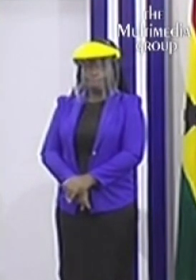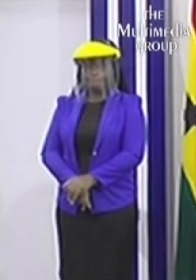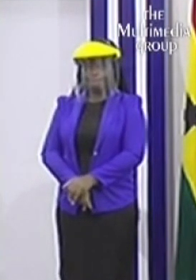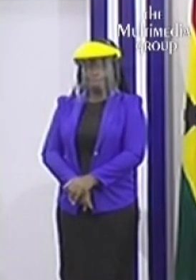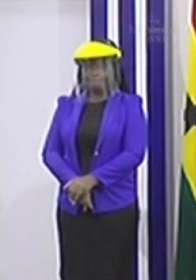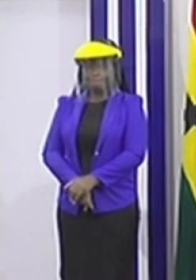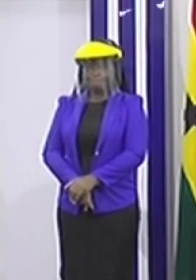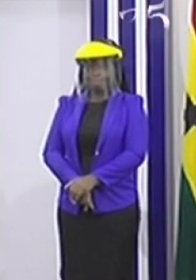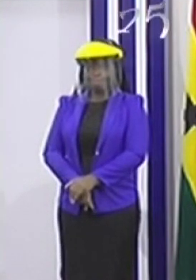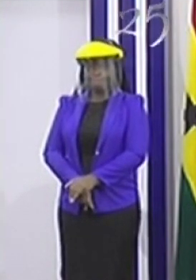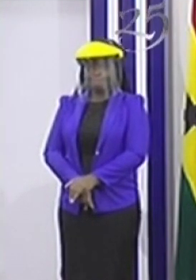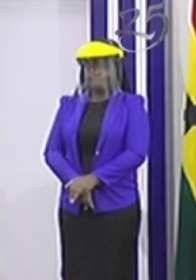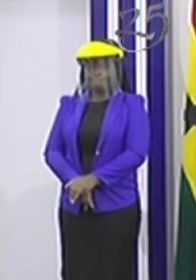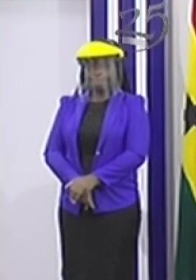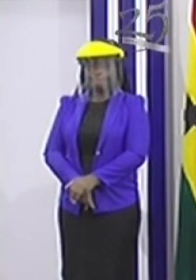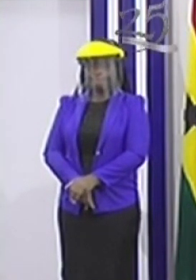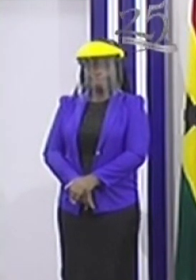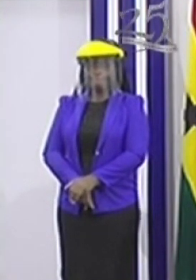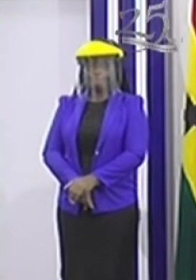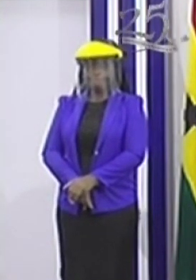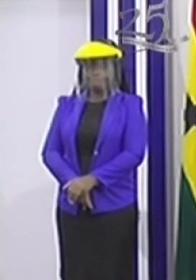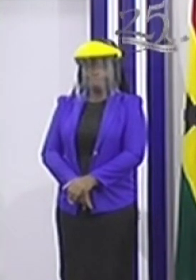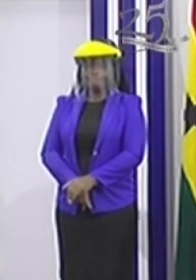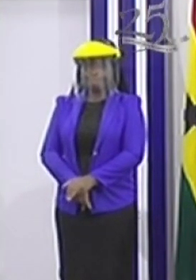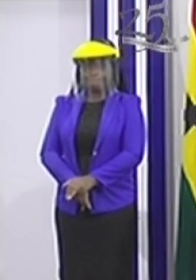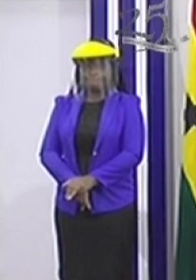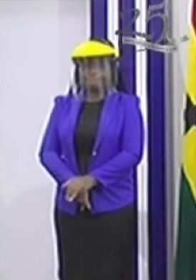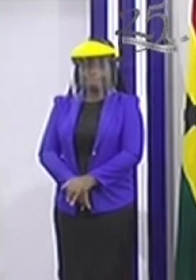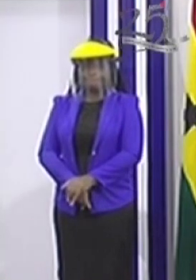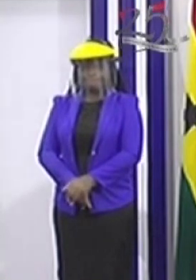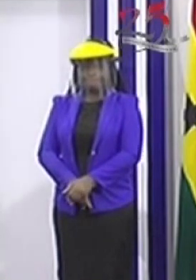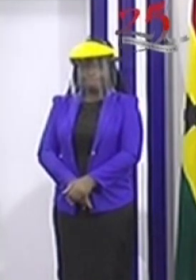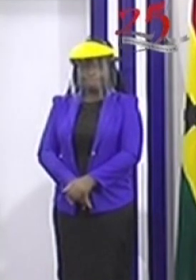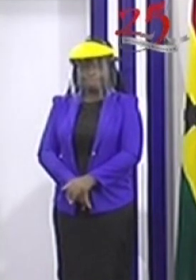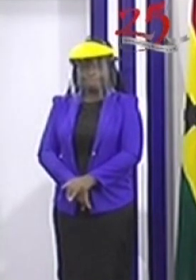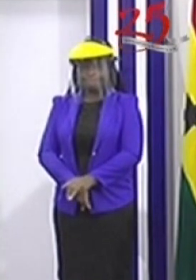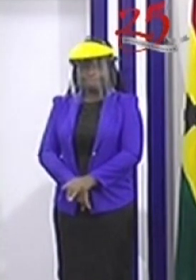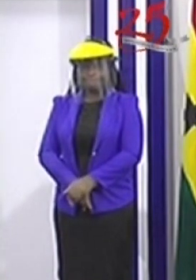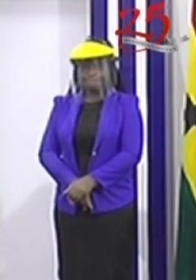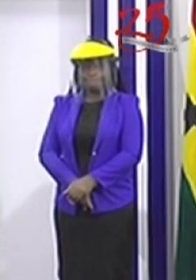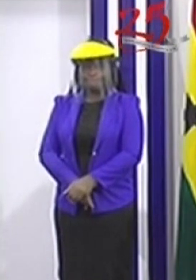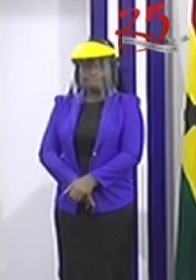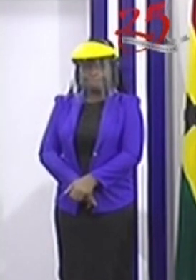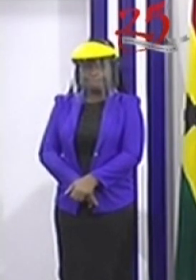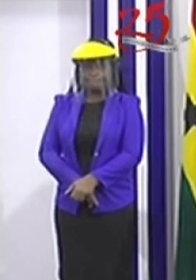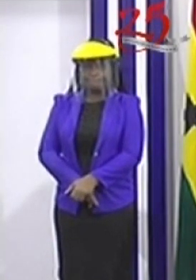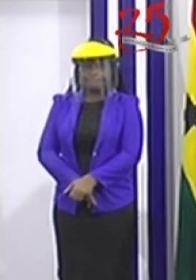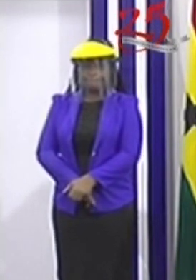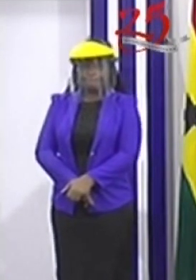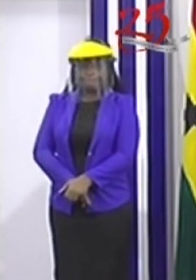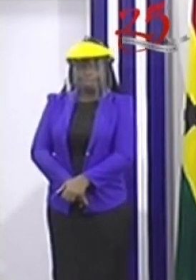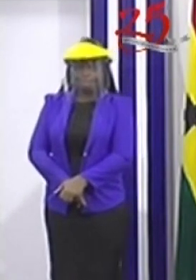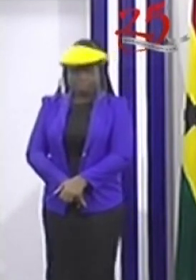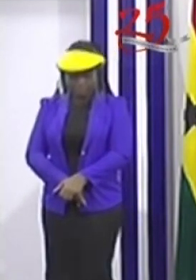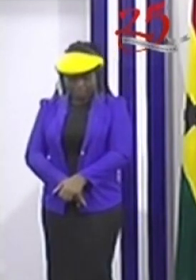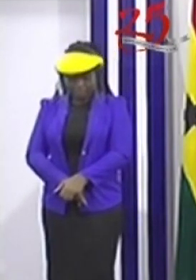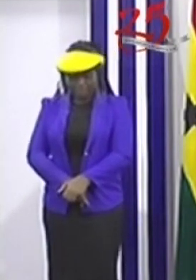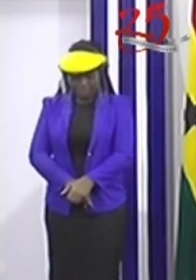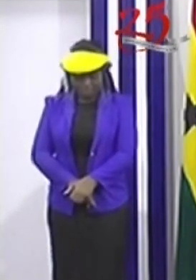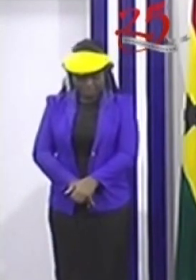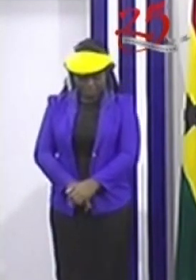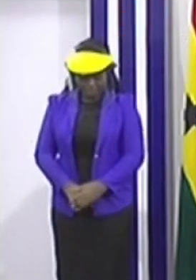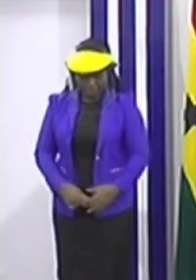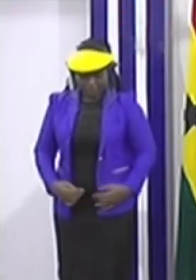at to ensure that Ghanaians are protected? And is the Ghana Health Service also looking at rapid test kits,